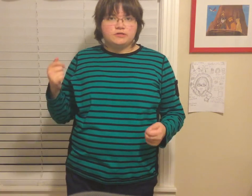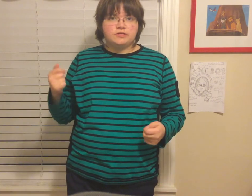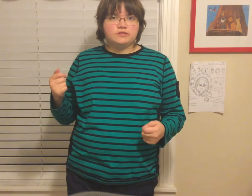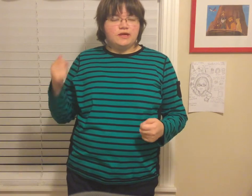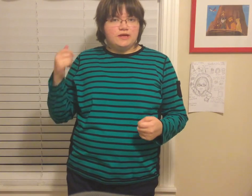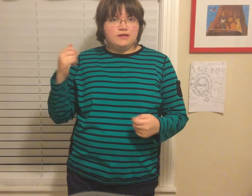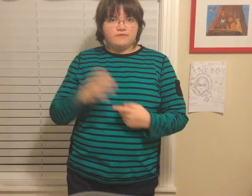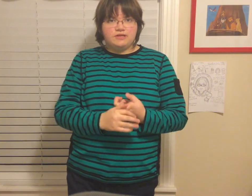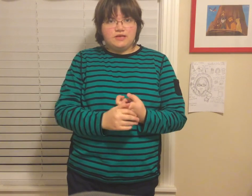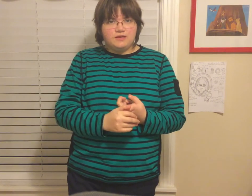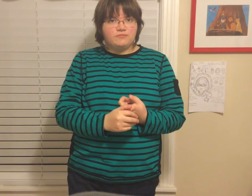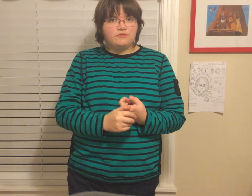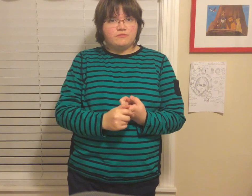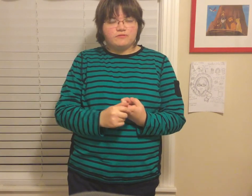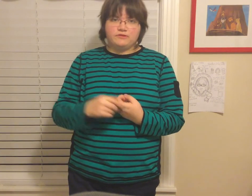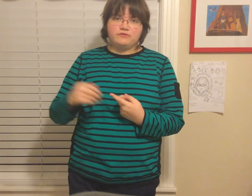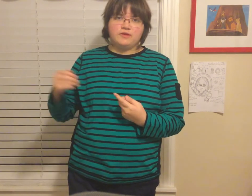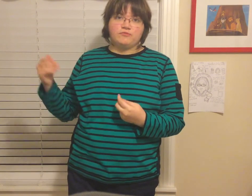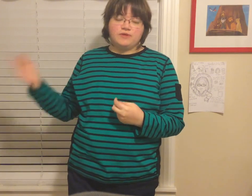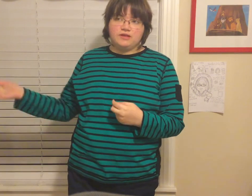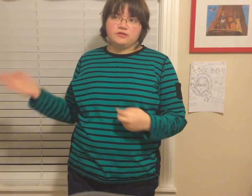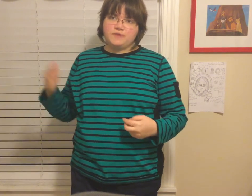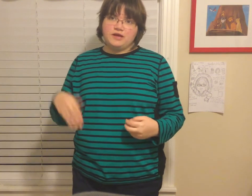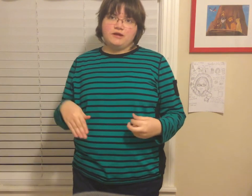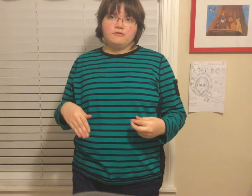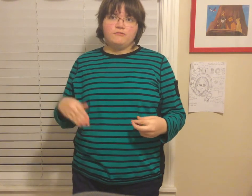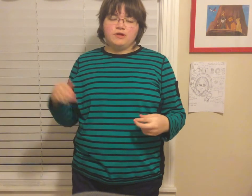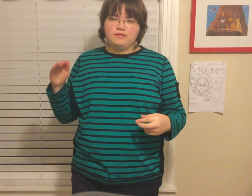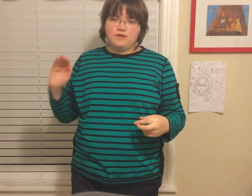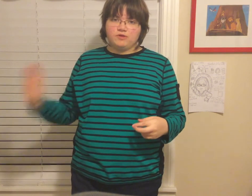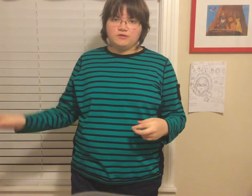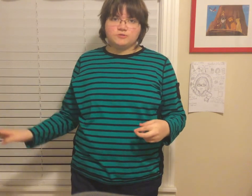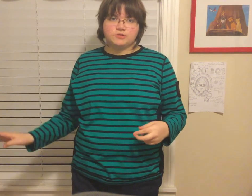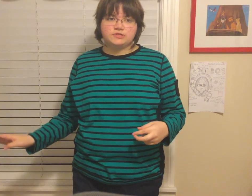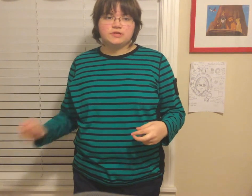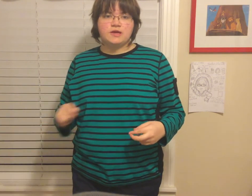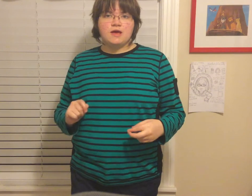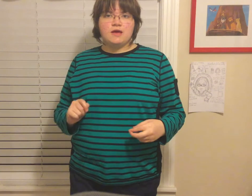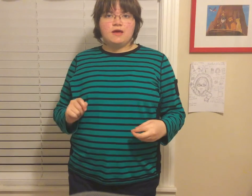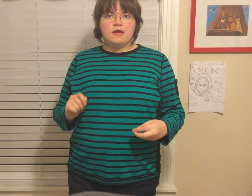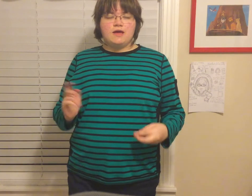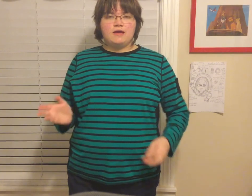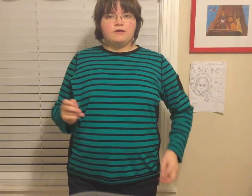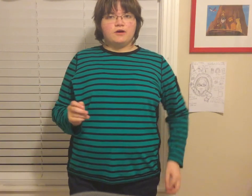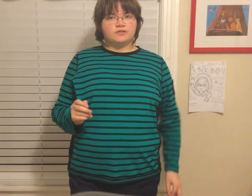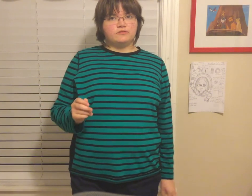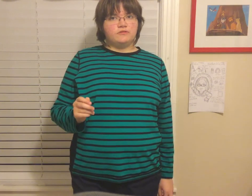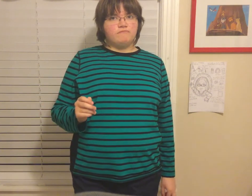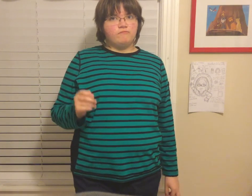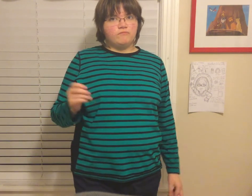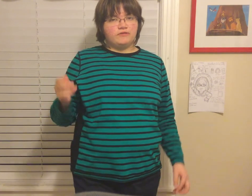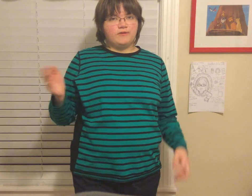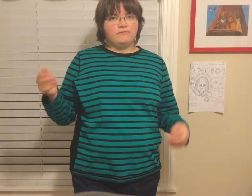She's led different teams, such as teams from India and Japan when the games are outsourced, and also has developed